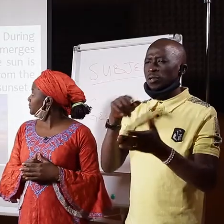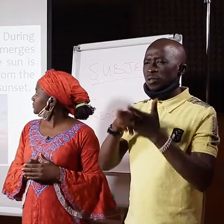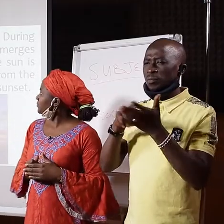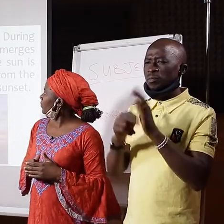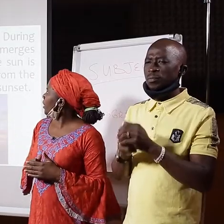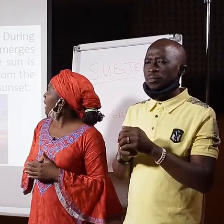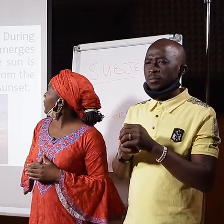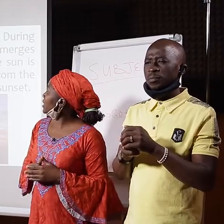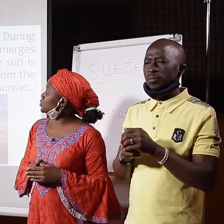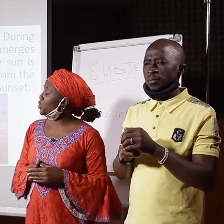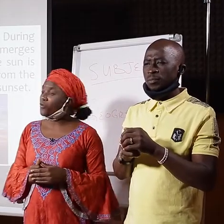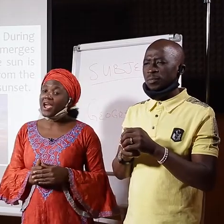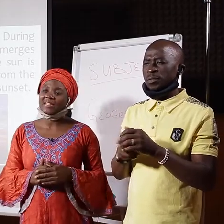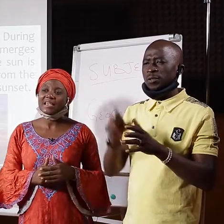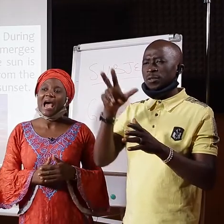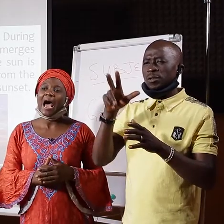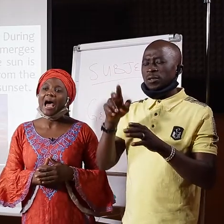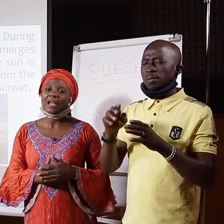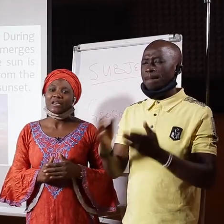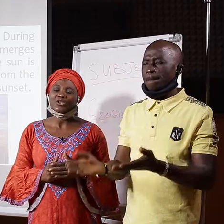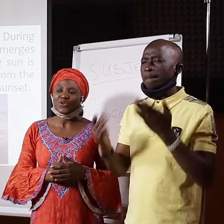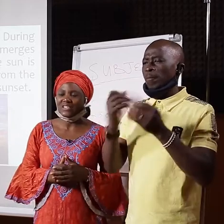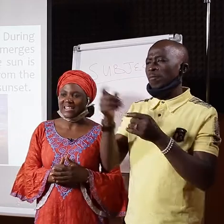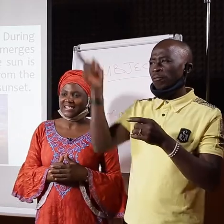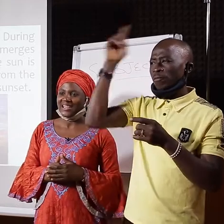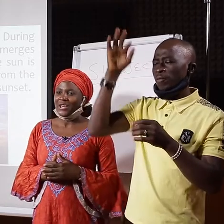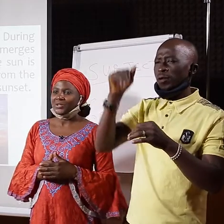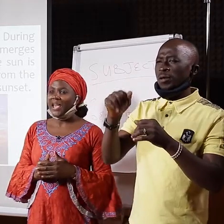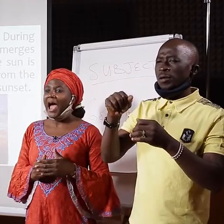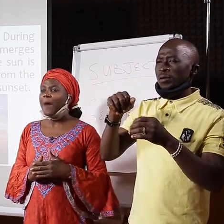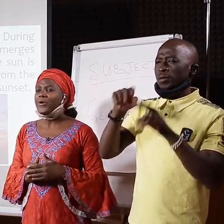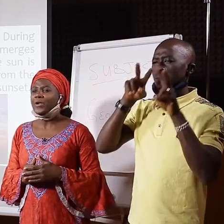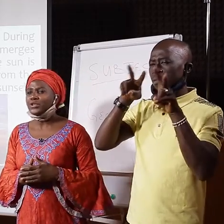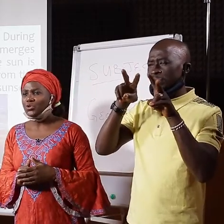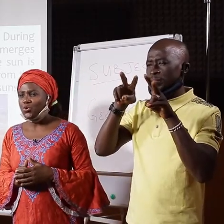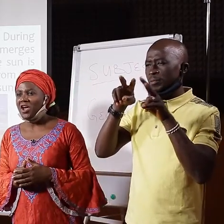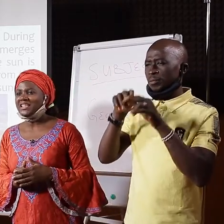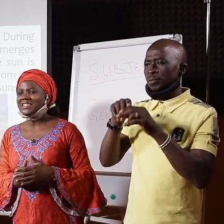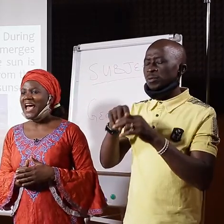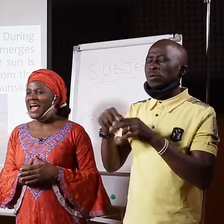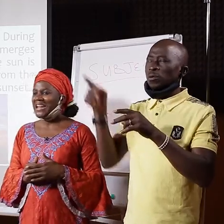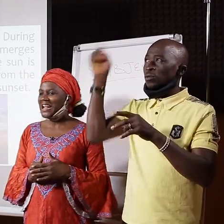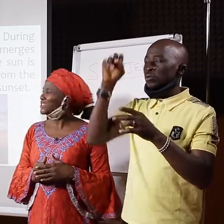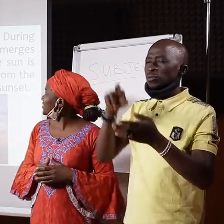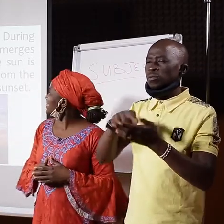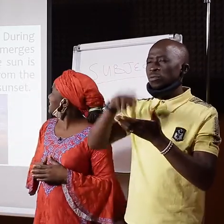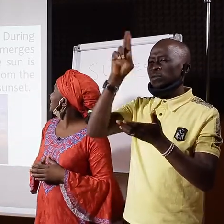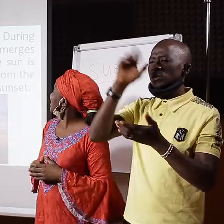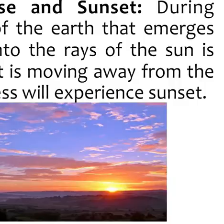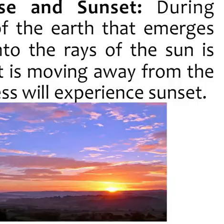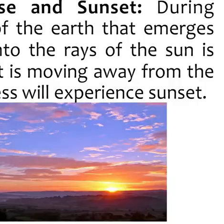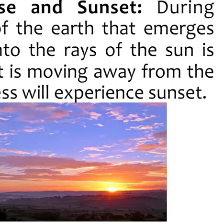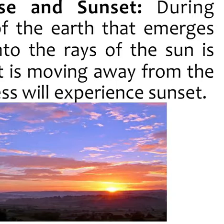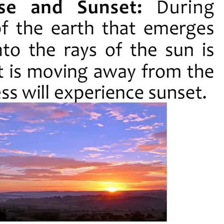three, apparent sunrise and sunset. So apparent sunrise and